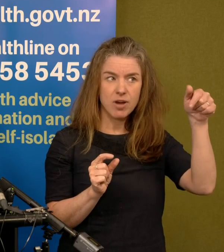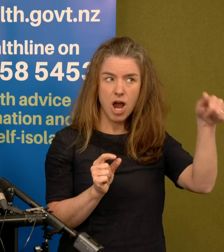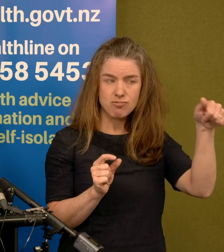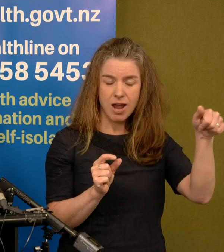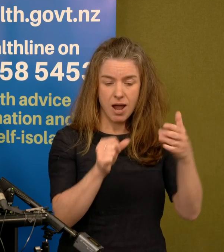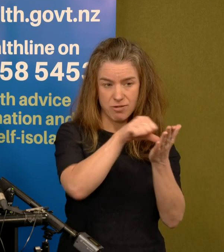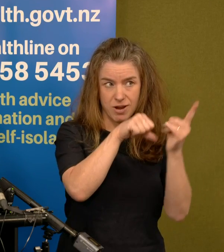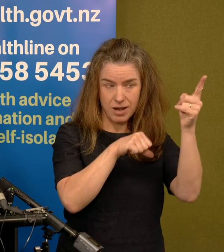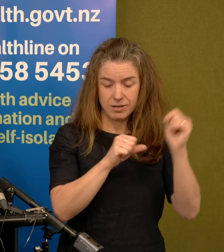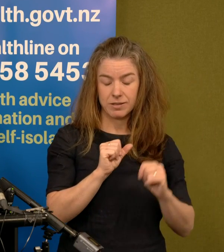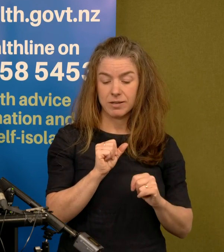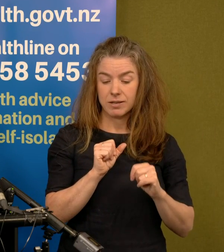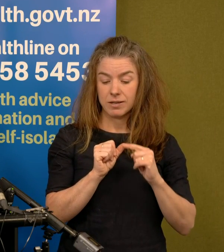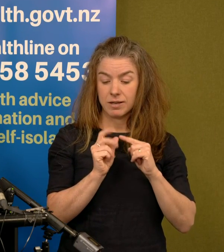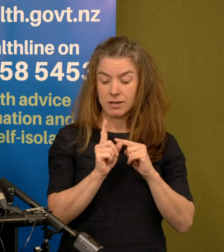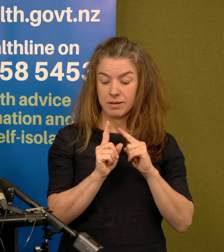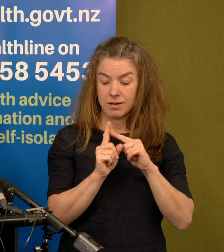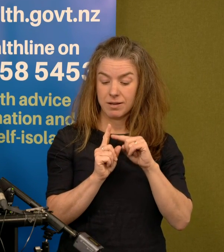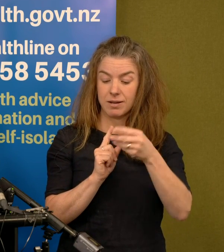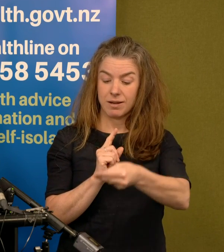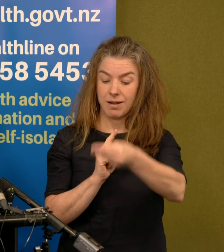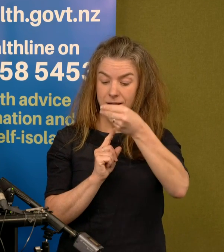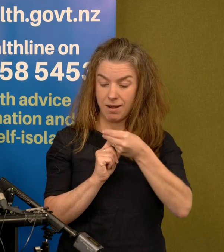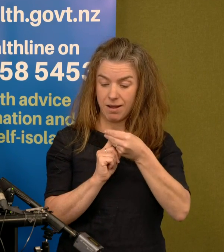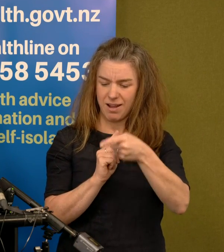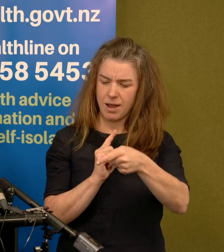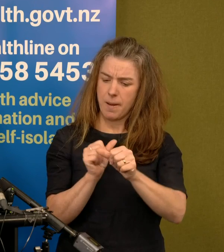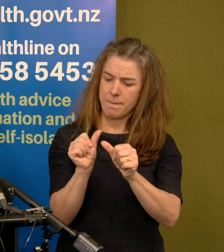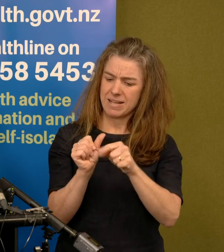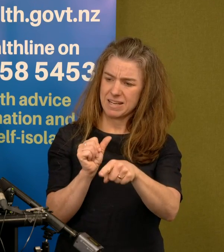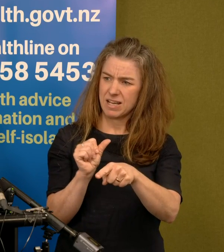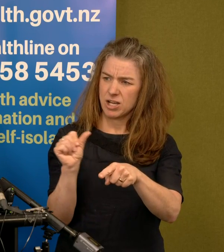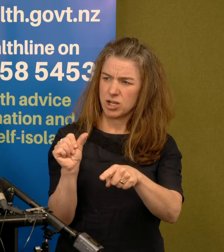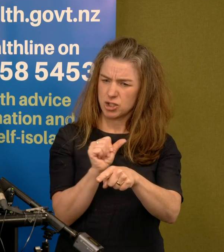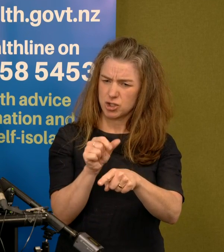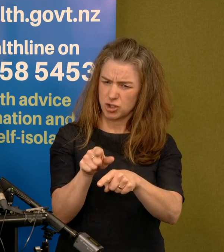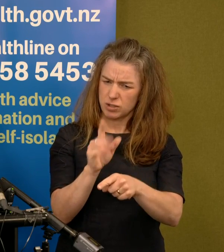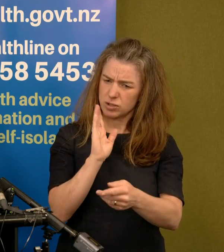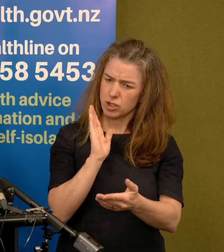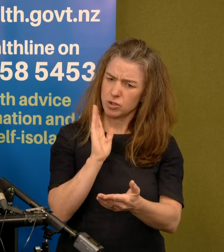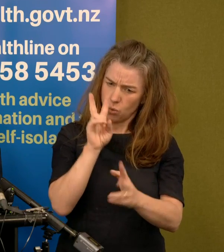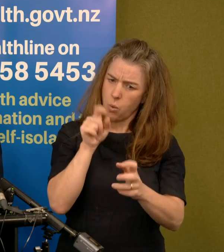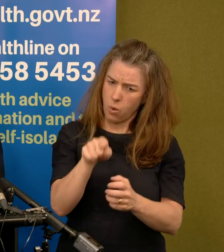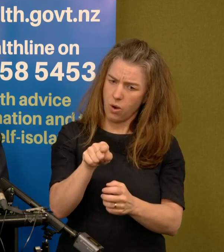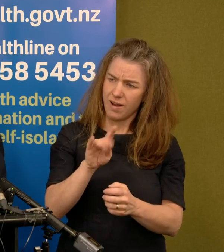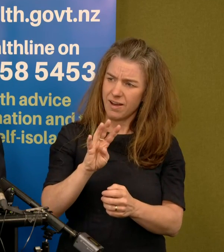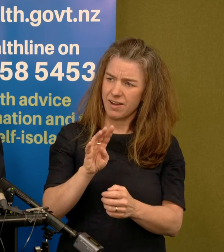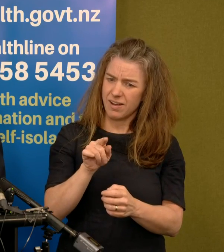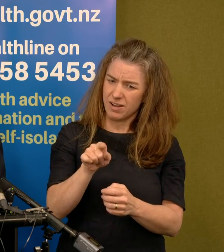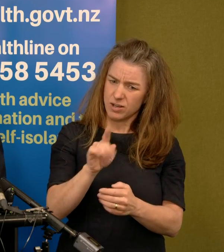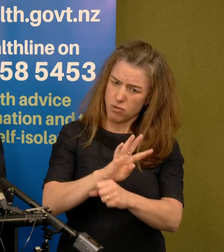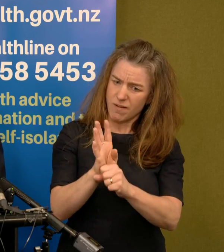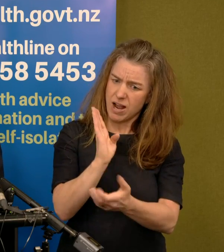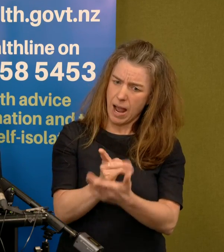Yes. Surely that third that family member who's now recovered should also be labelled a case? Yes, so we're saying that's a probable